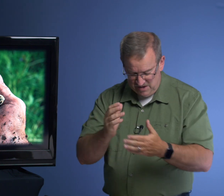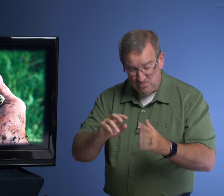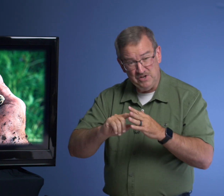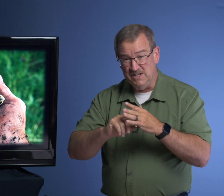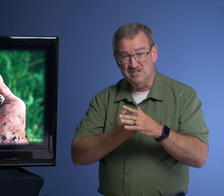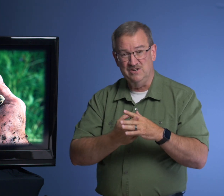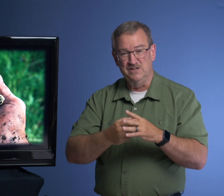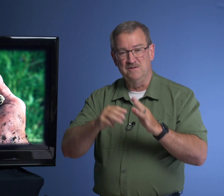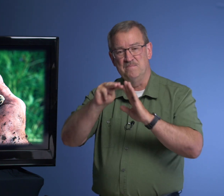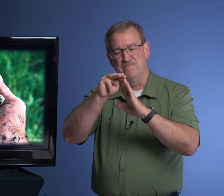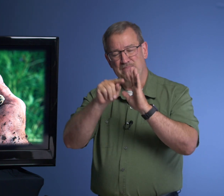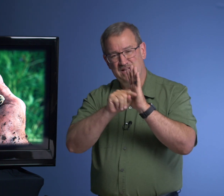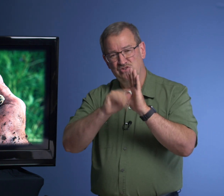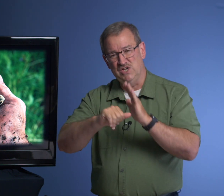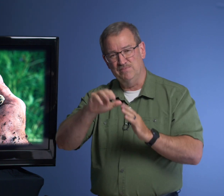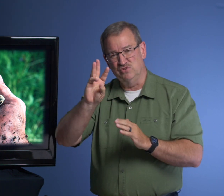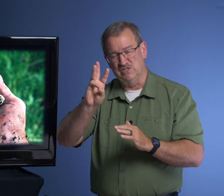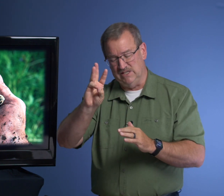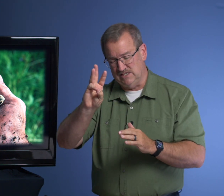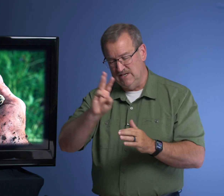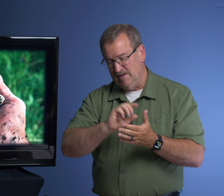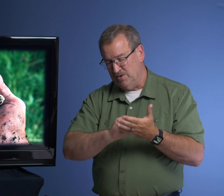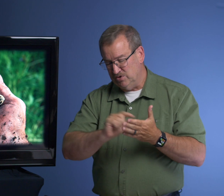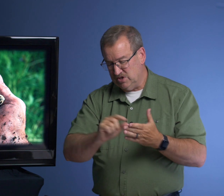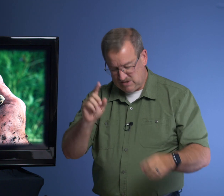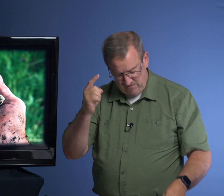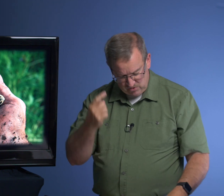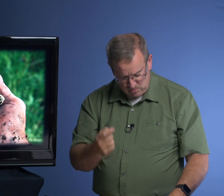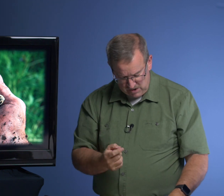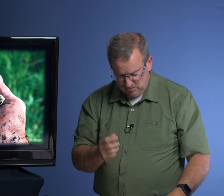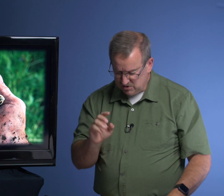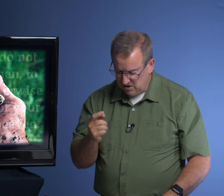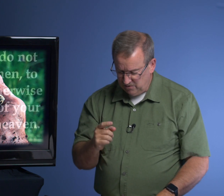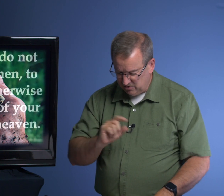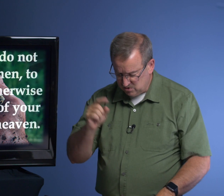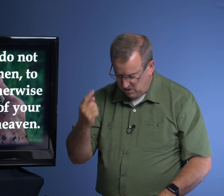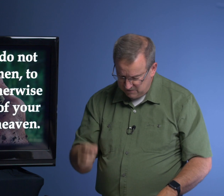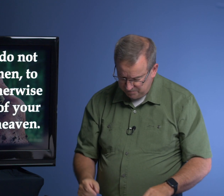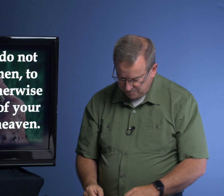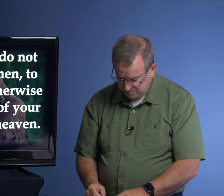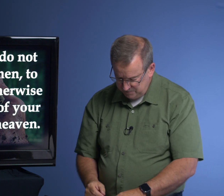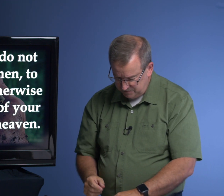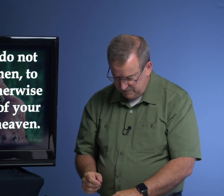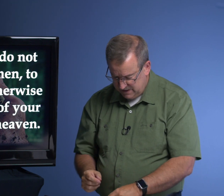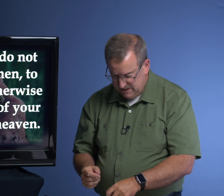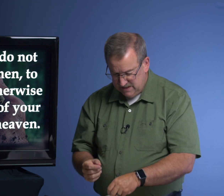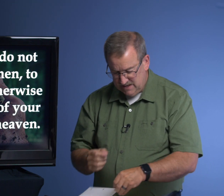we're going to get started. Matthew chapter 6. I want you to see verse 1. We'll start with verse 1.